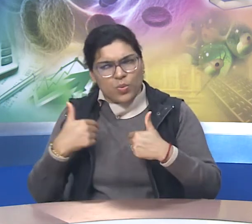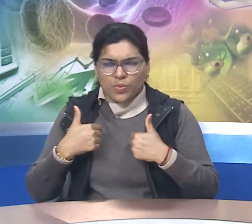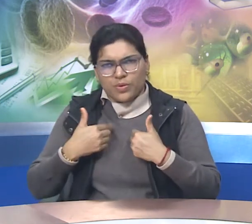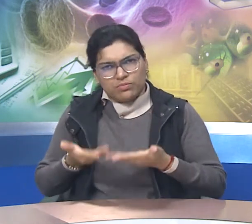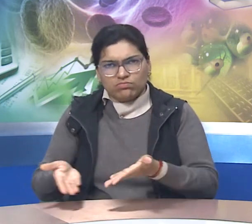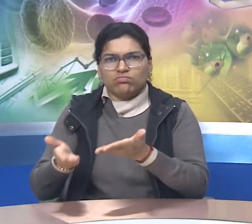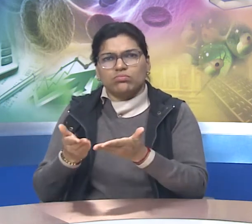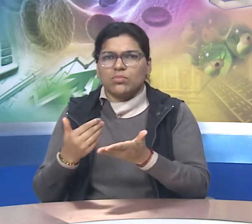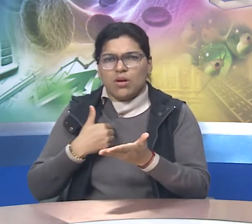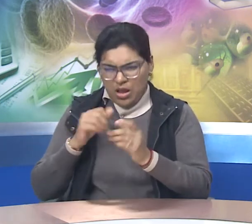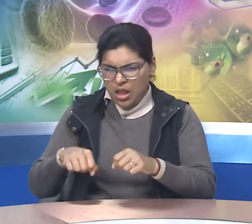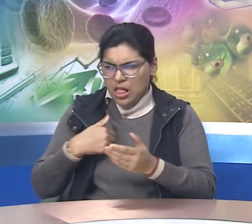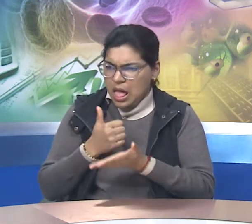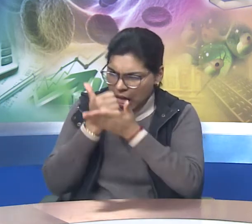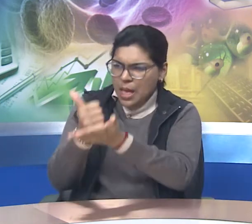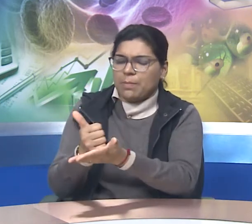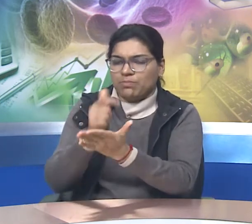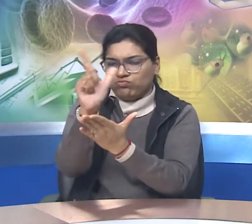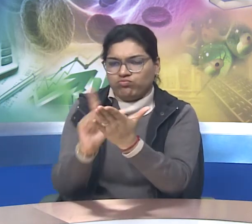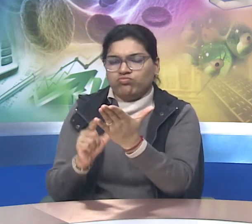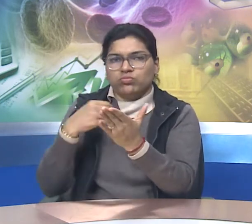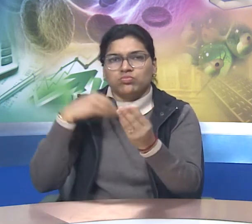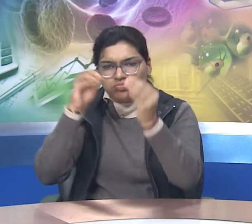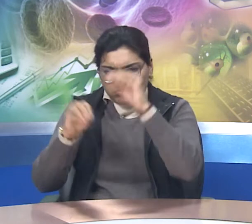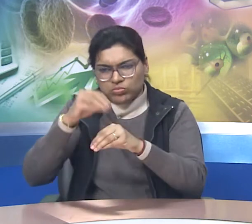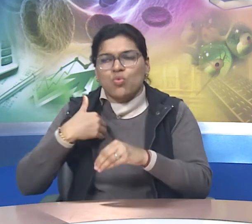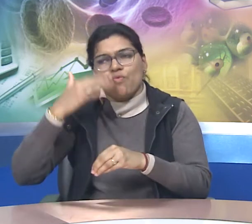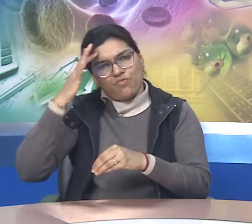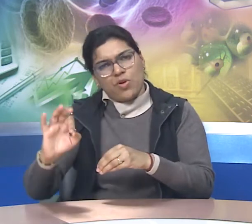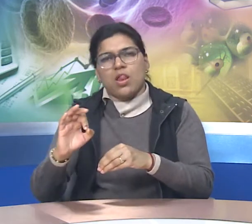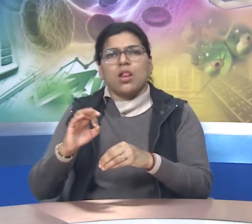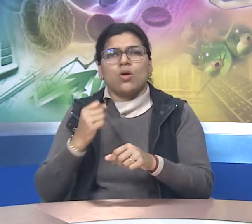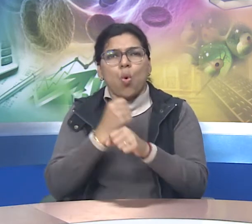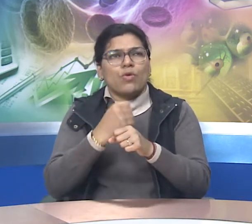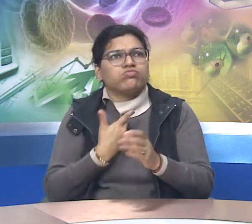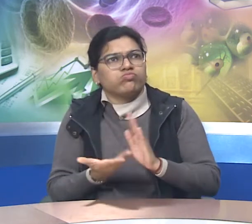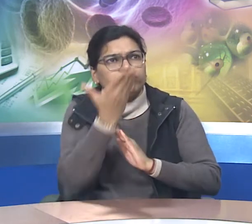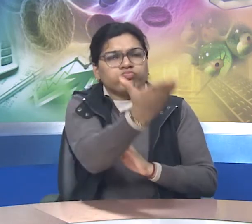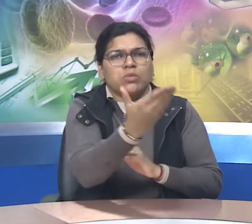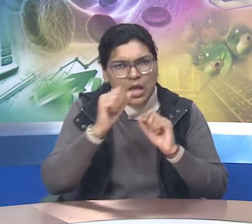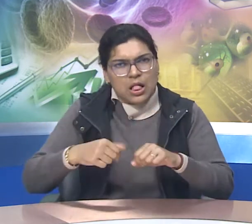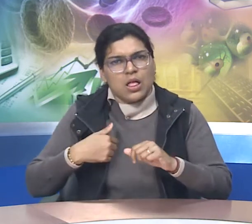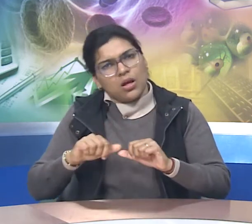though most of group was against letting me in, they